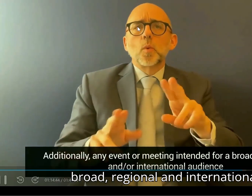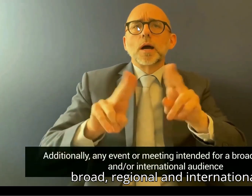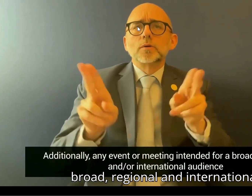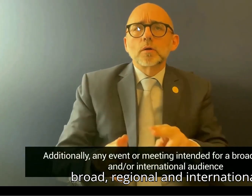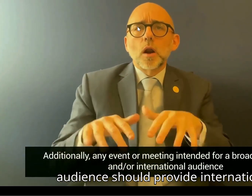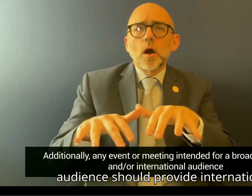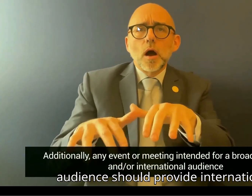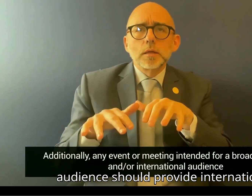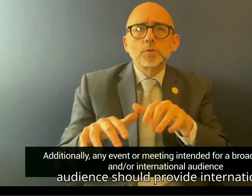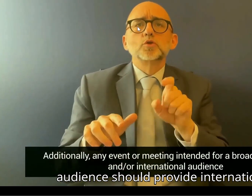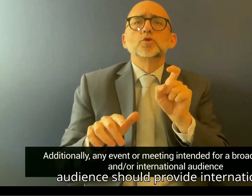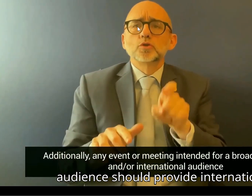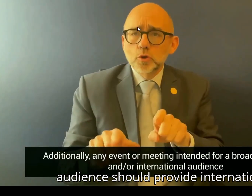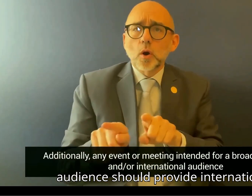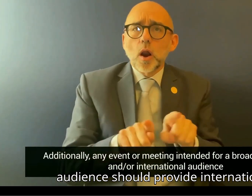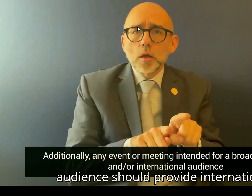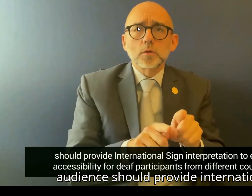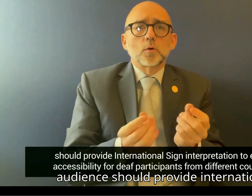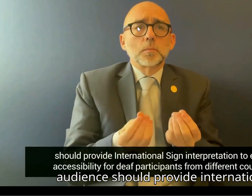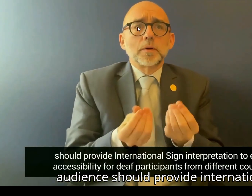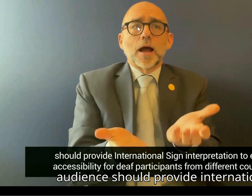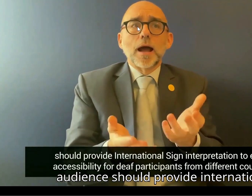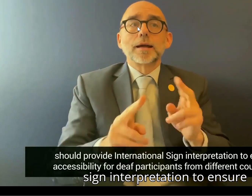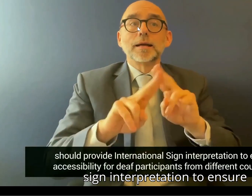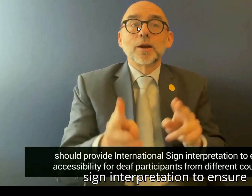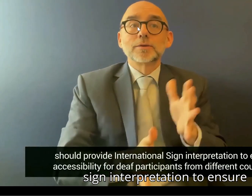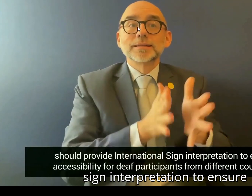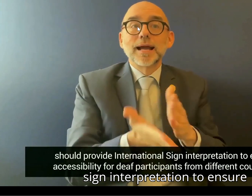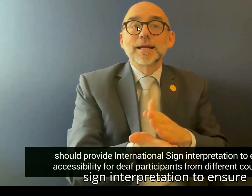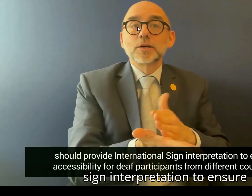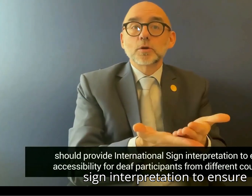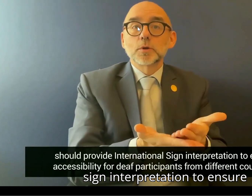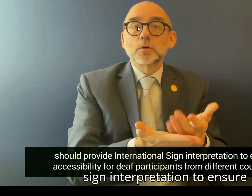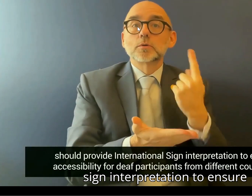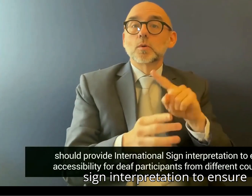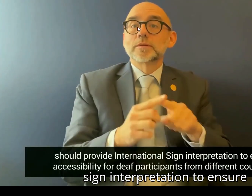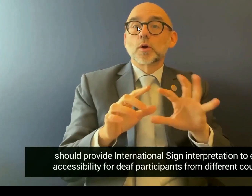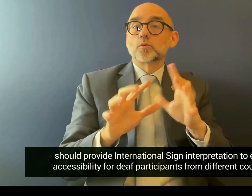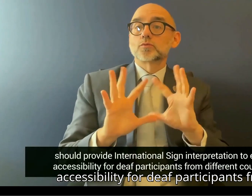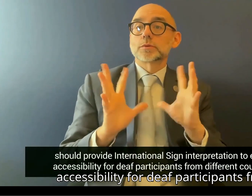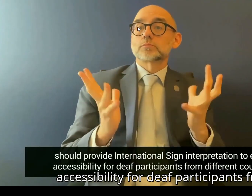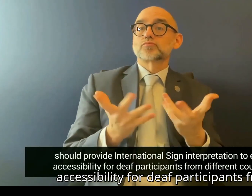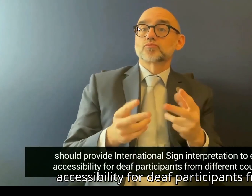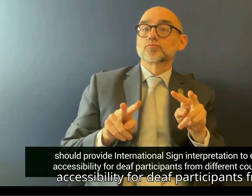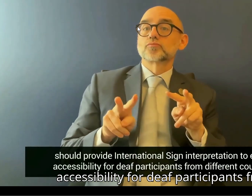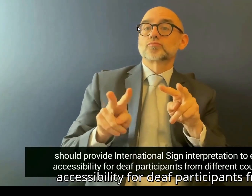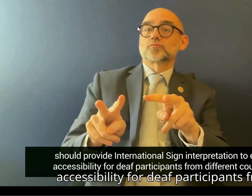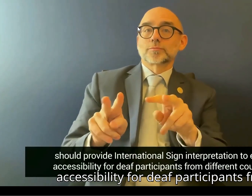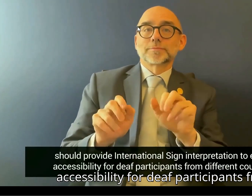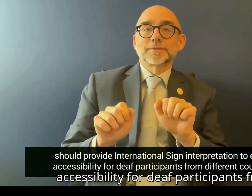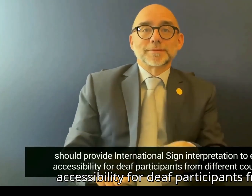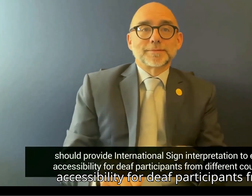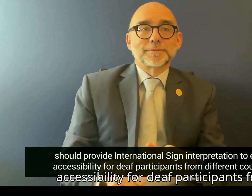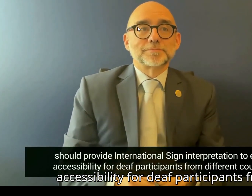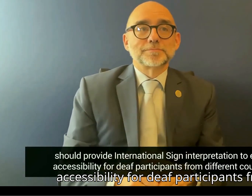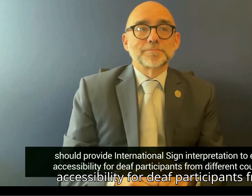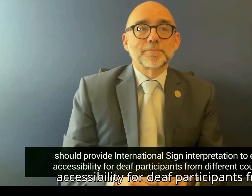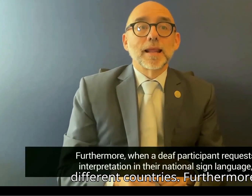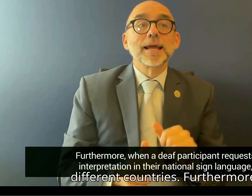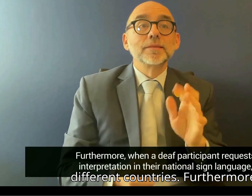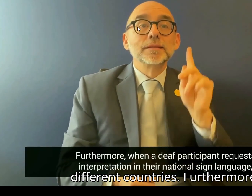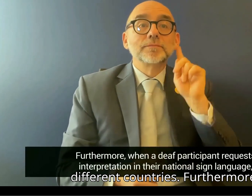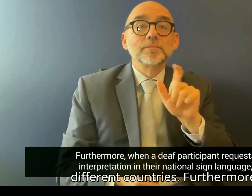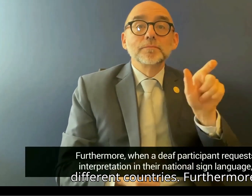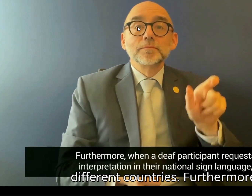and international audience should provide international sign interpretation to ensure accessibility for deaf participants